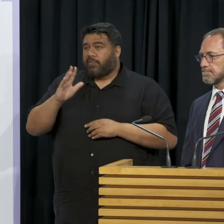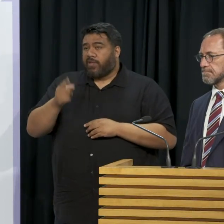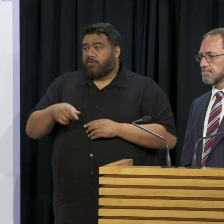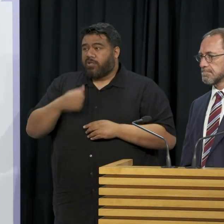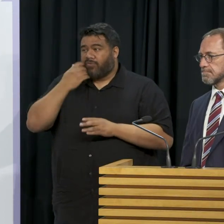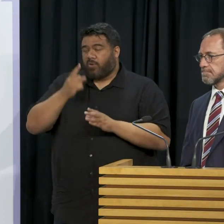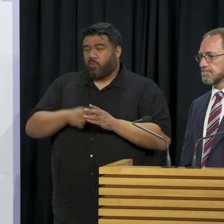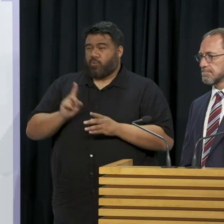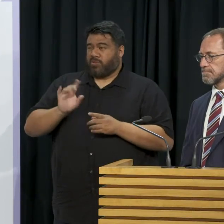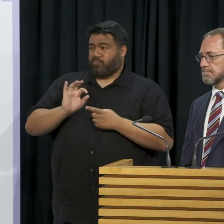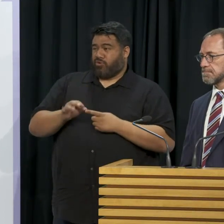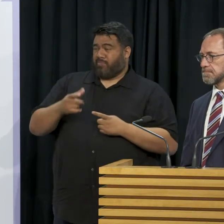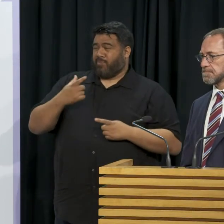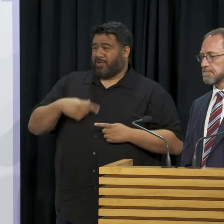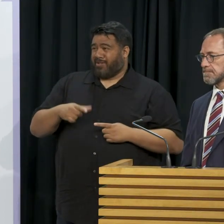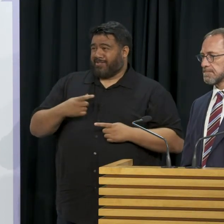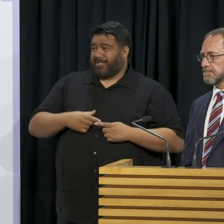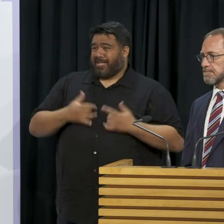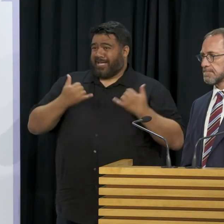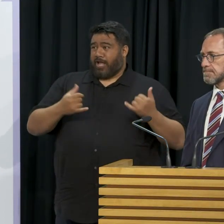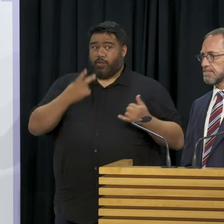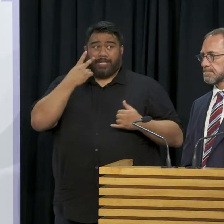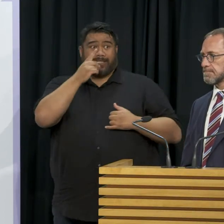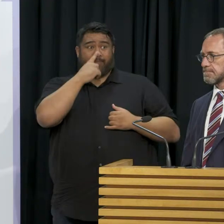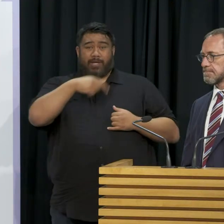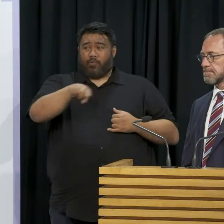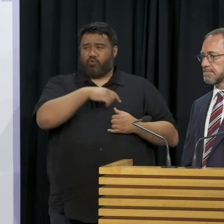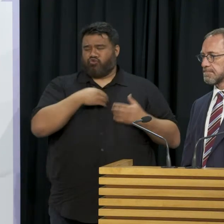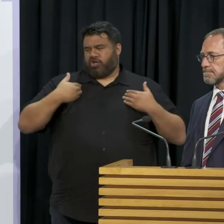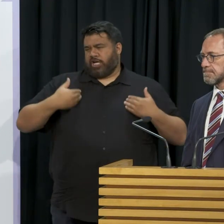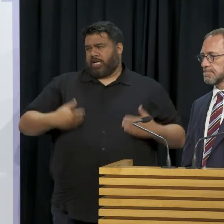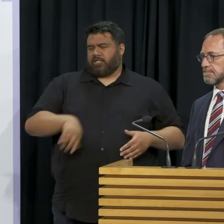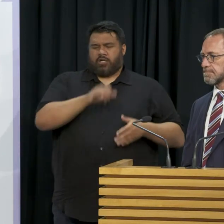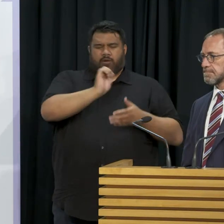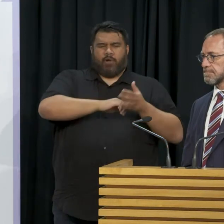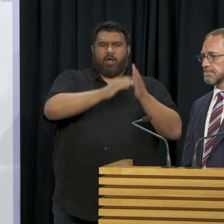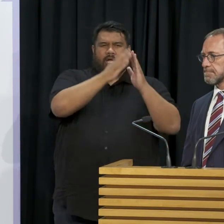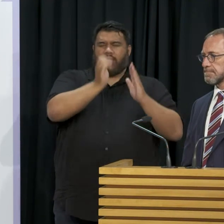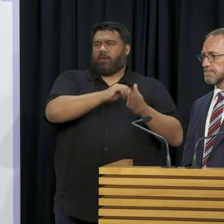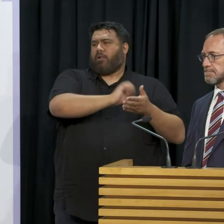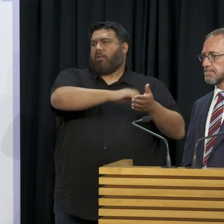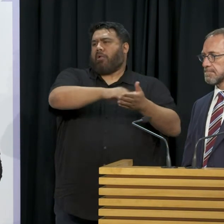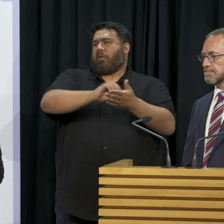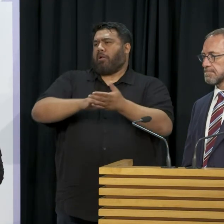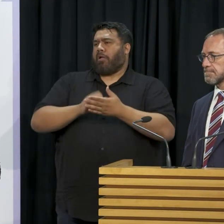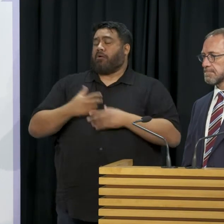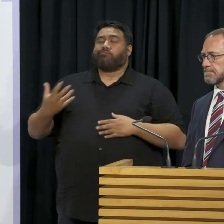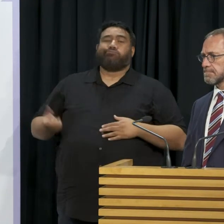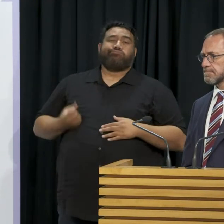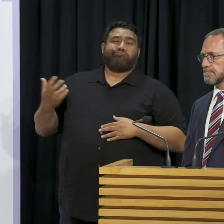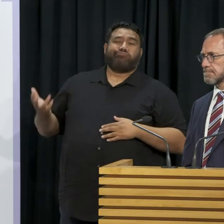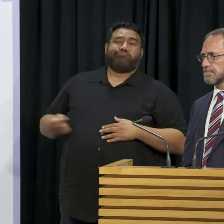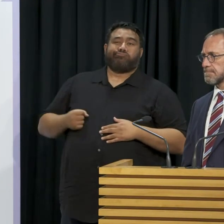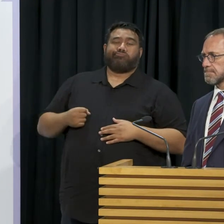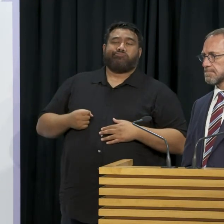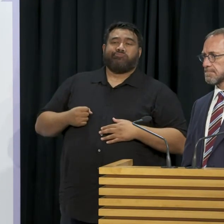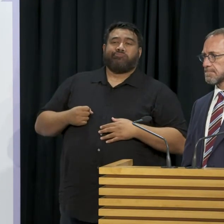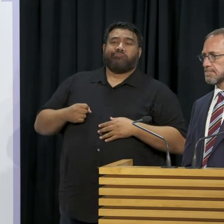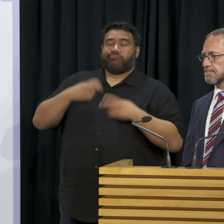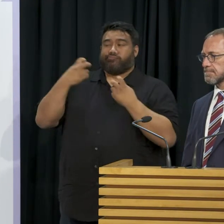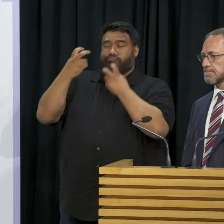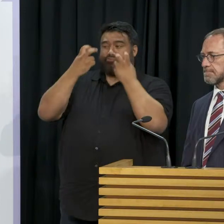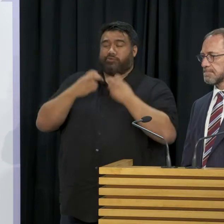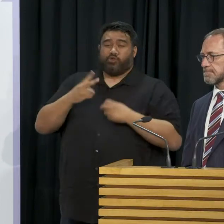We're now looking at people sitting on houses that are earning a couple of $1,000s a day in some cases. Is that kind of a Labor